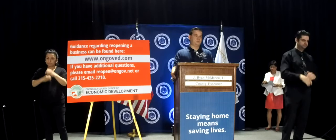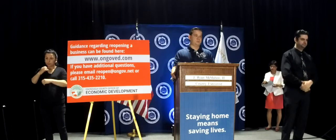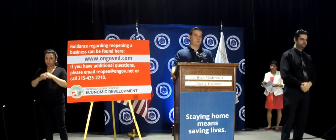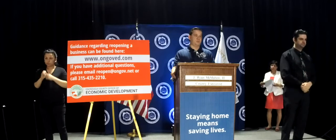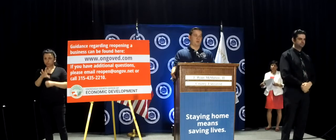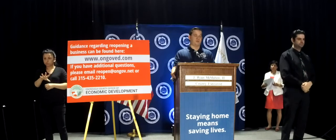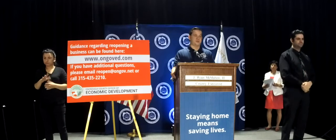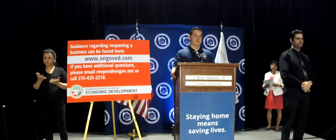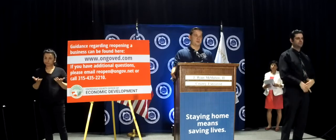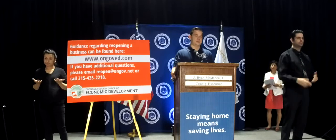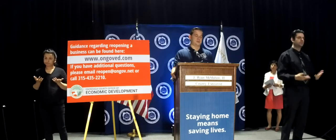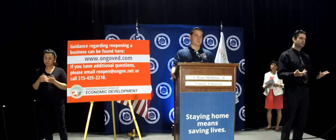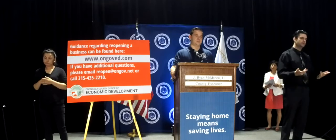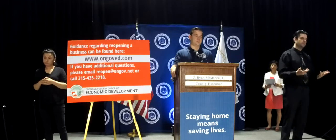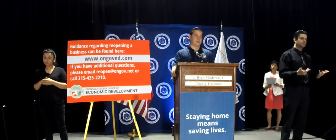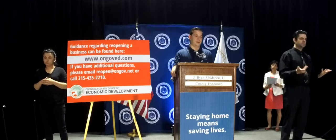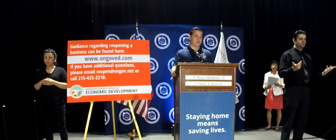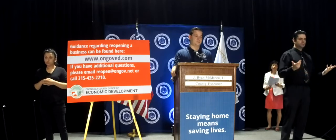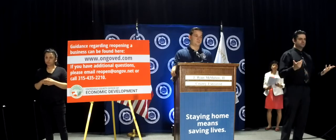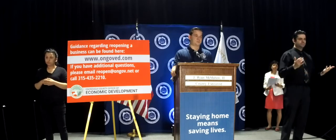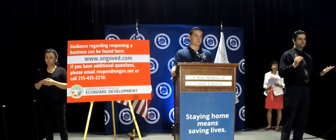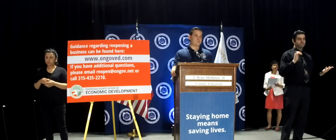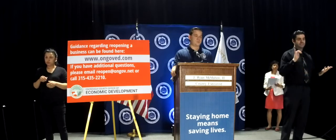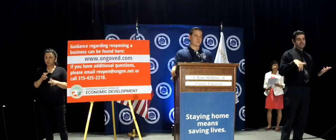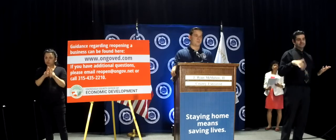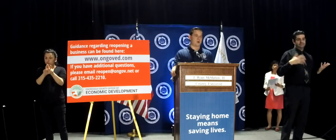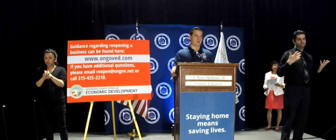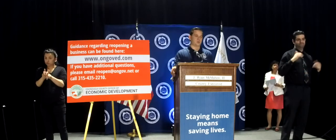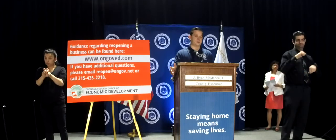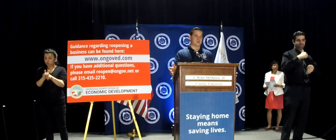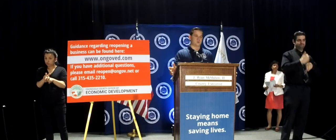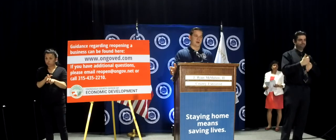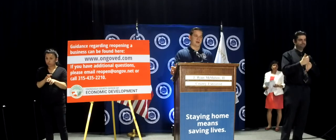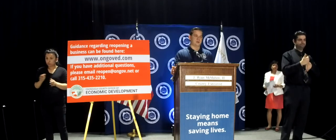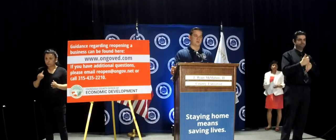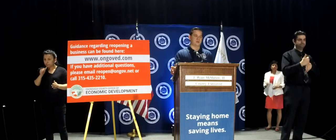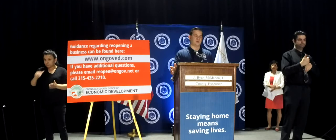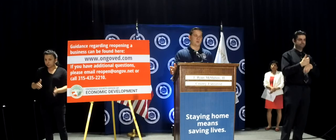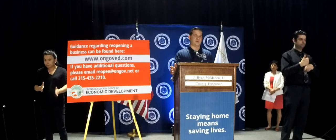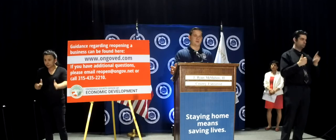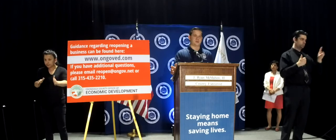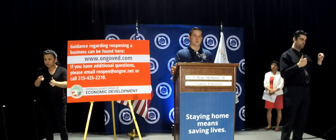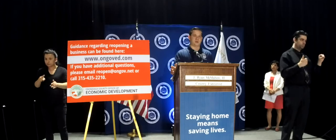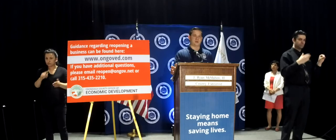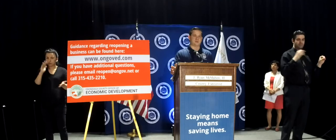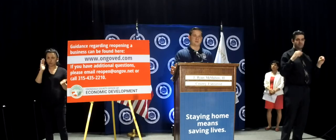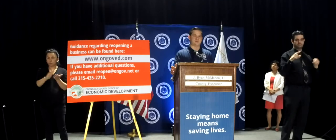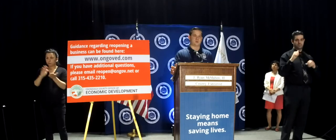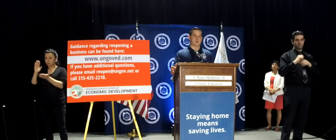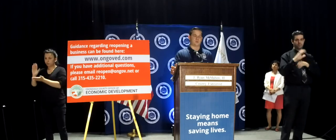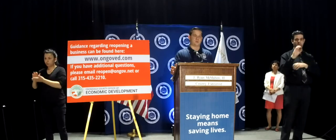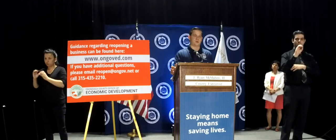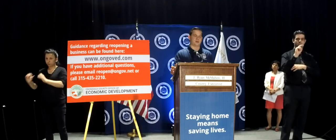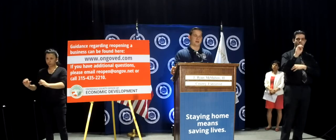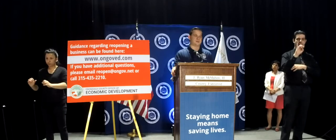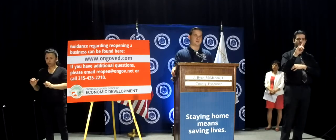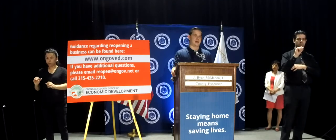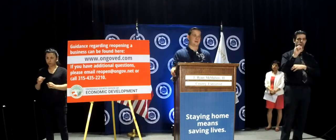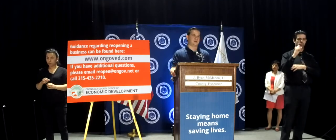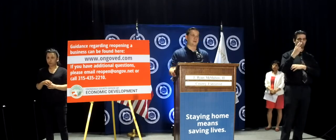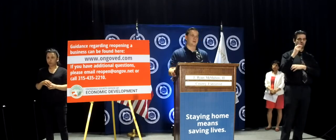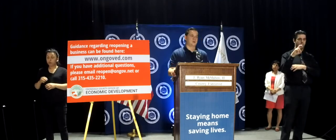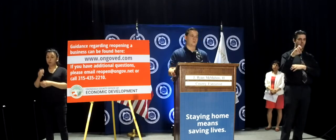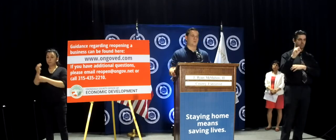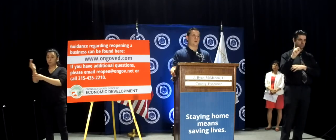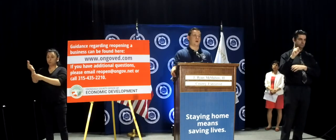with both facilities, and part of the reason why we know the weather is going to be nice, so we know people are going to get